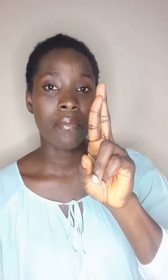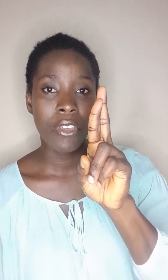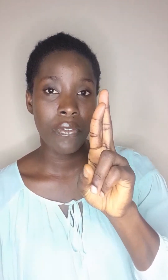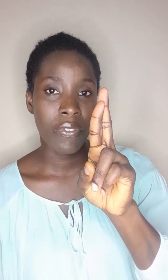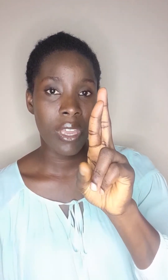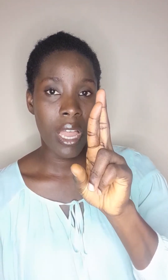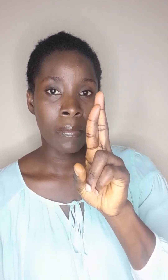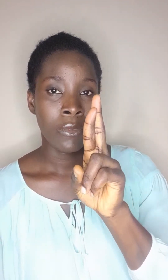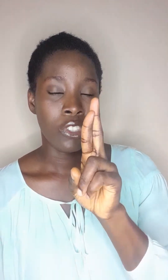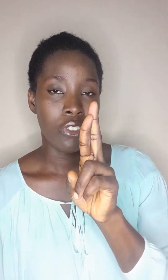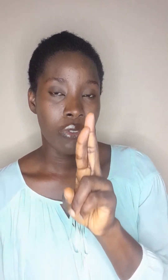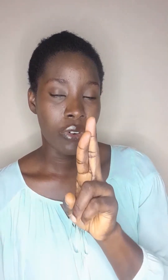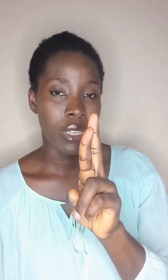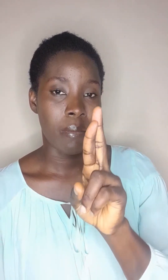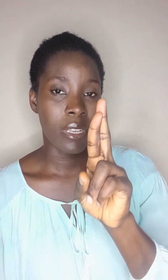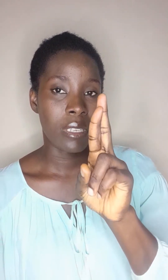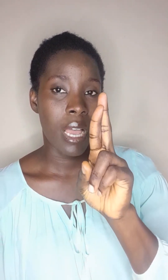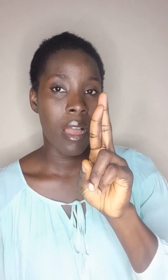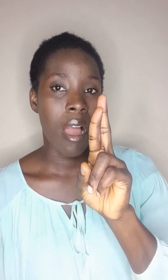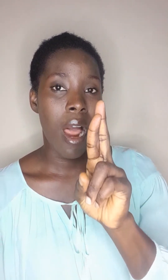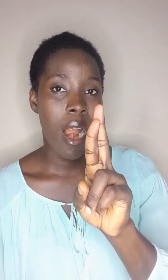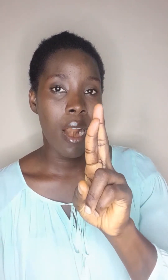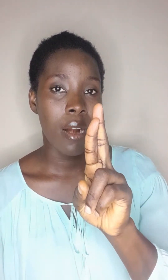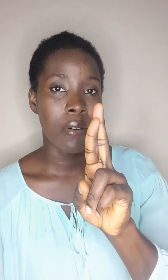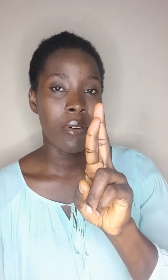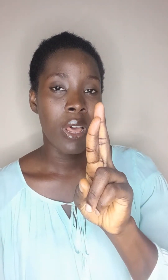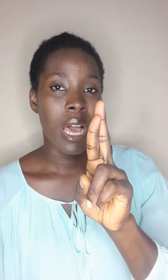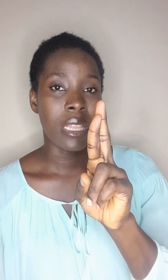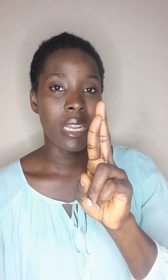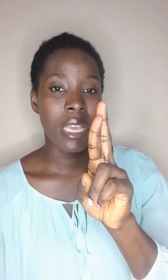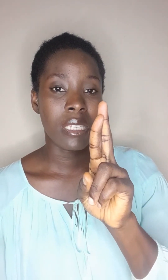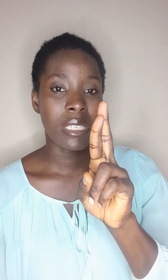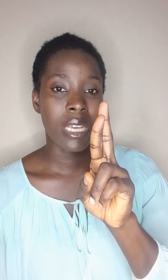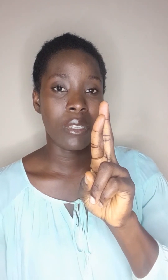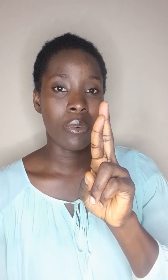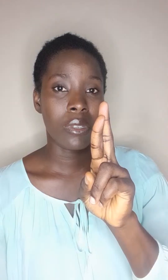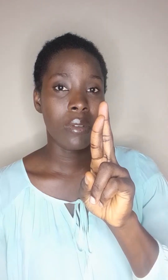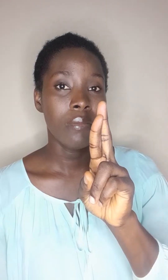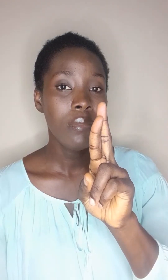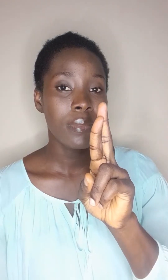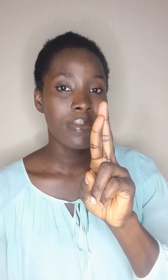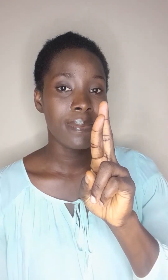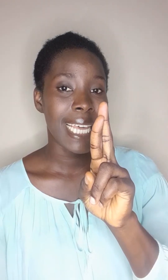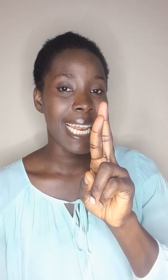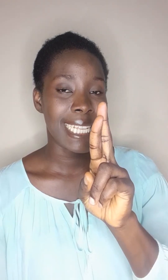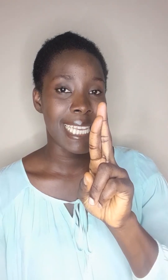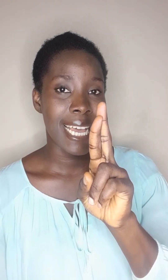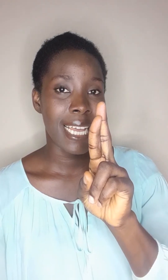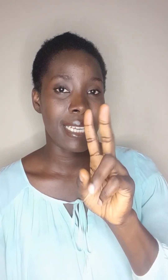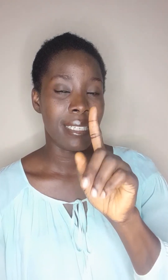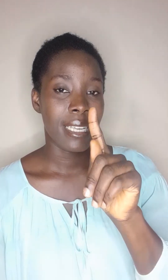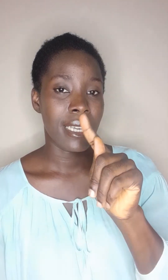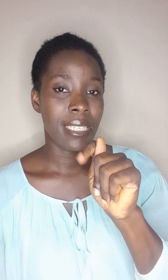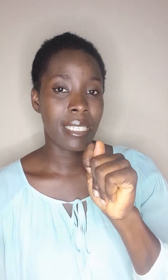middle finger, you cross them. Letter R. And the next letter is what? Letter